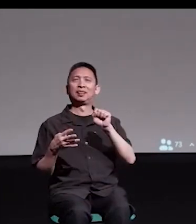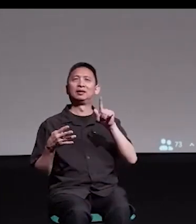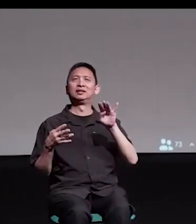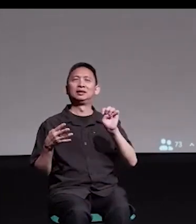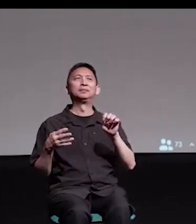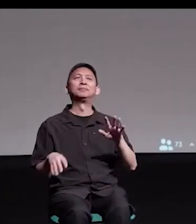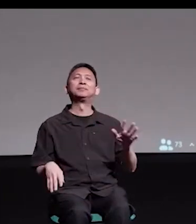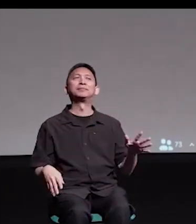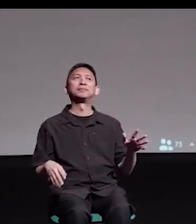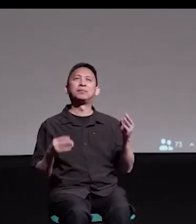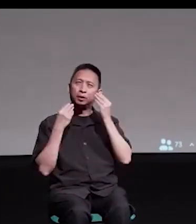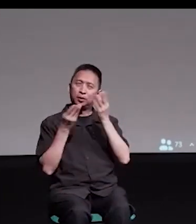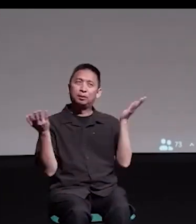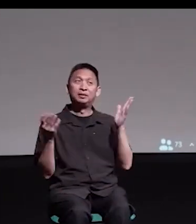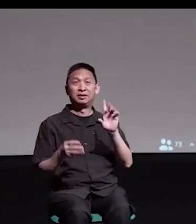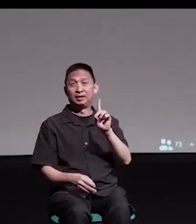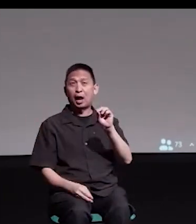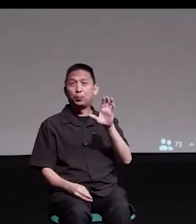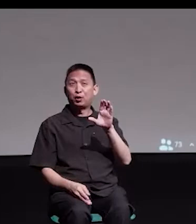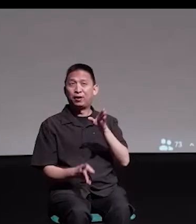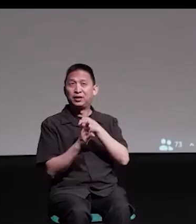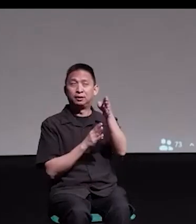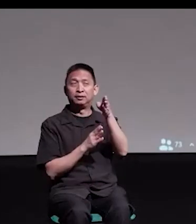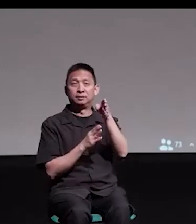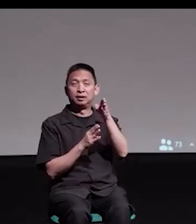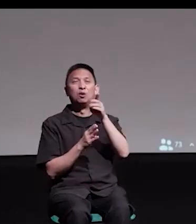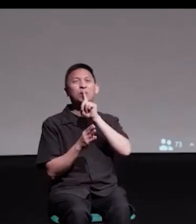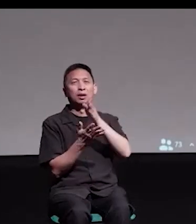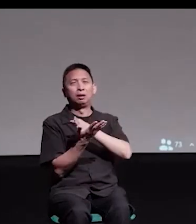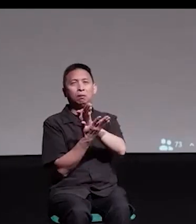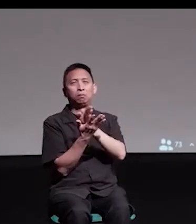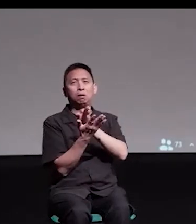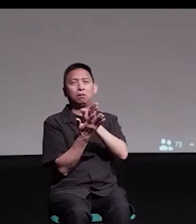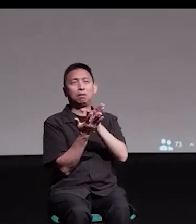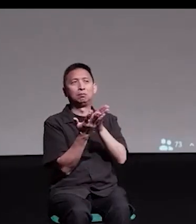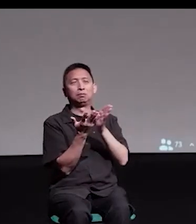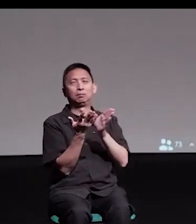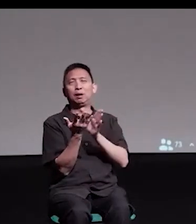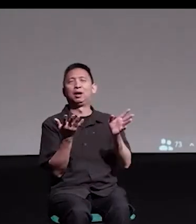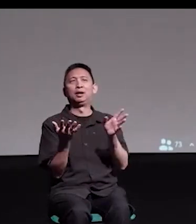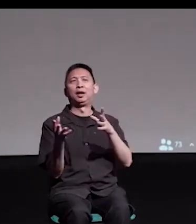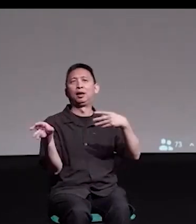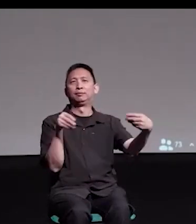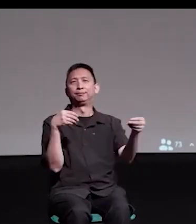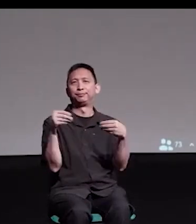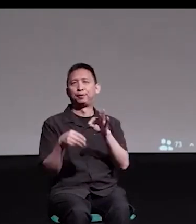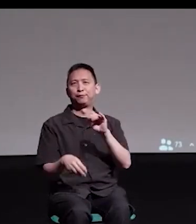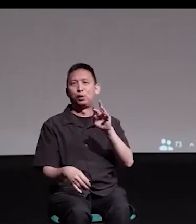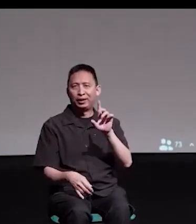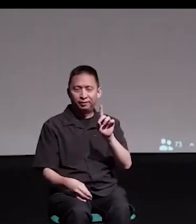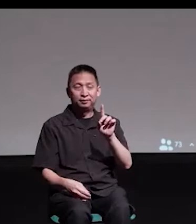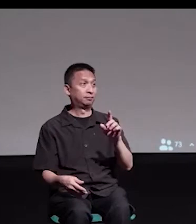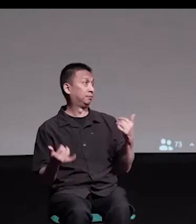Documentary these days is so fluid and so beautiful because of that, because of all these different potentials for hybridization